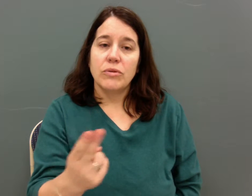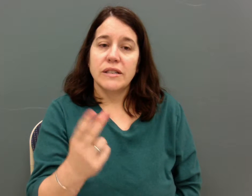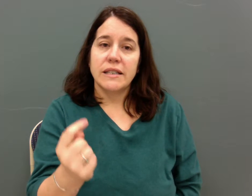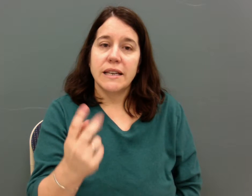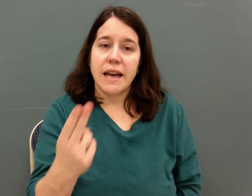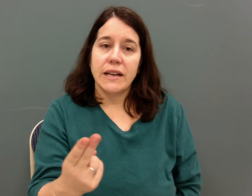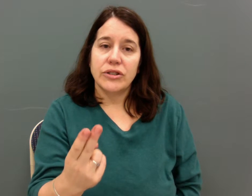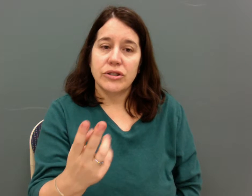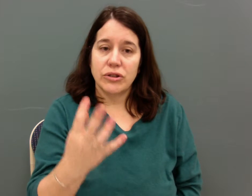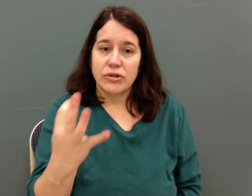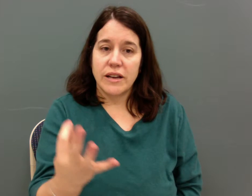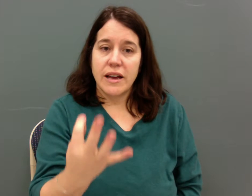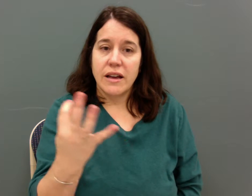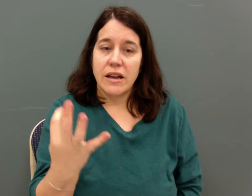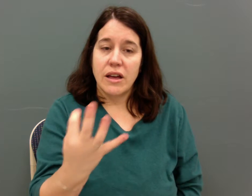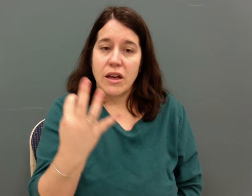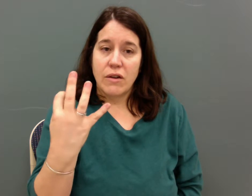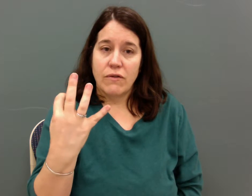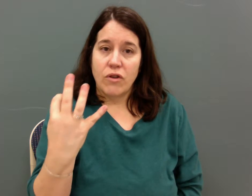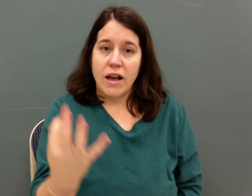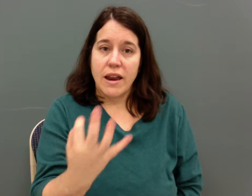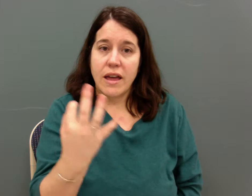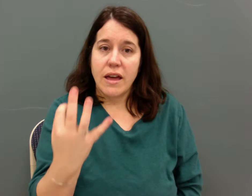see TH, Thursday, Friday,